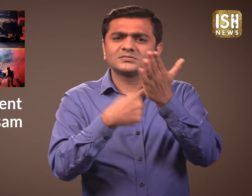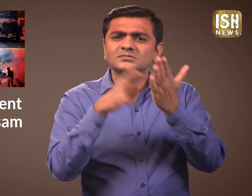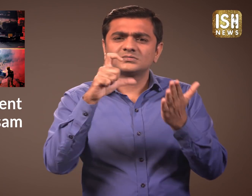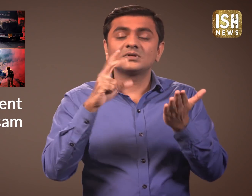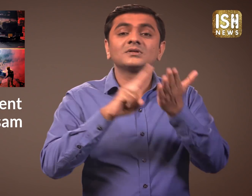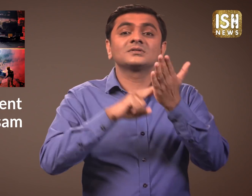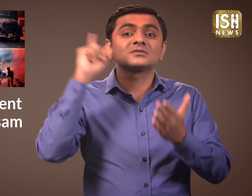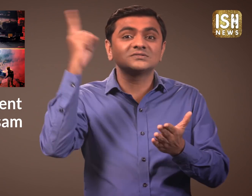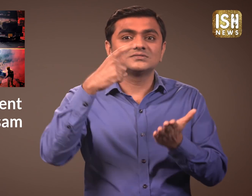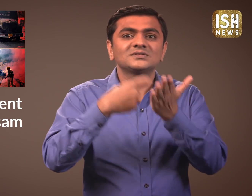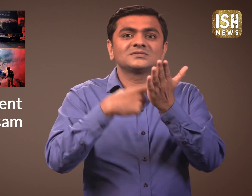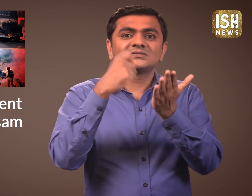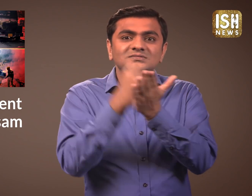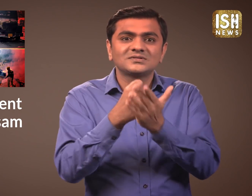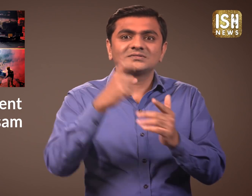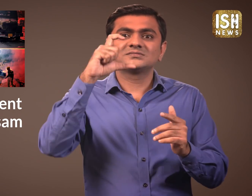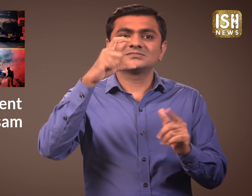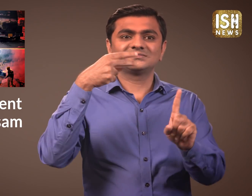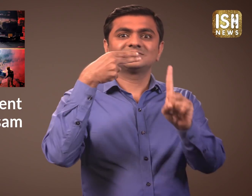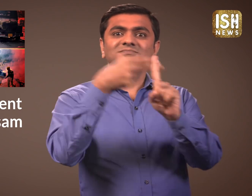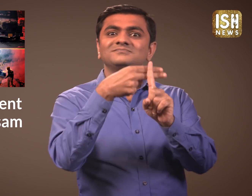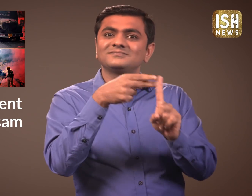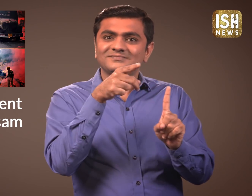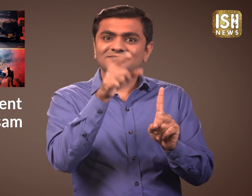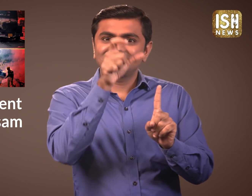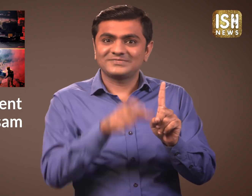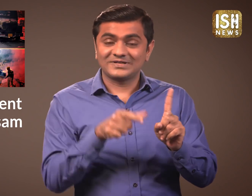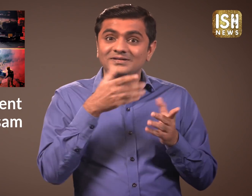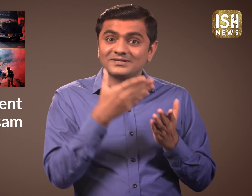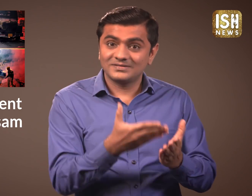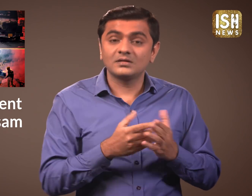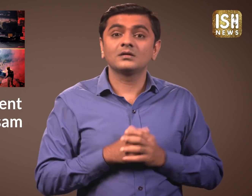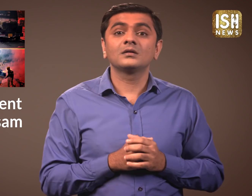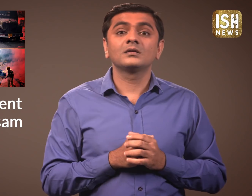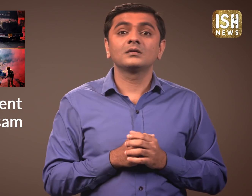The NRC is the National Register of Citizens.